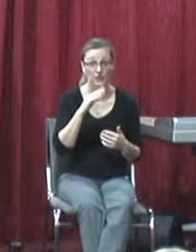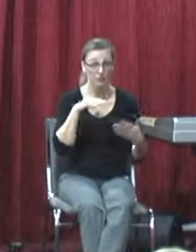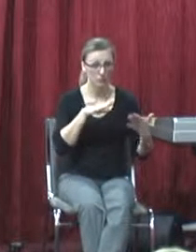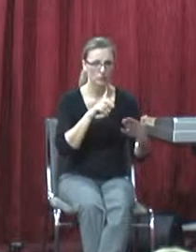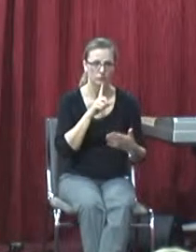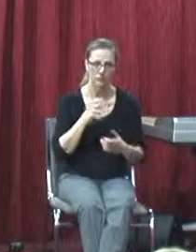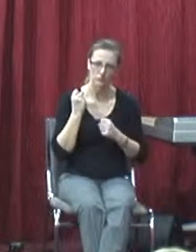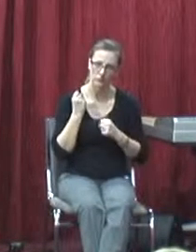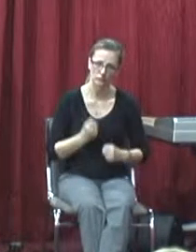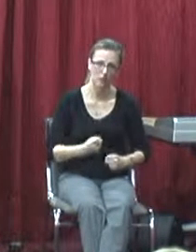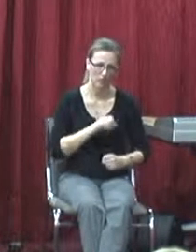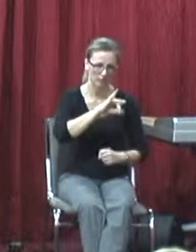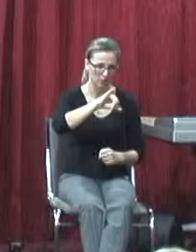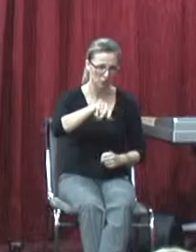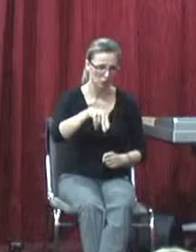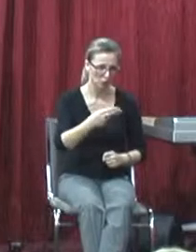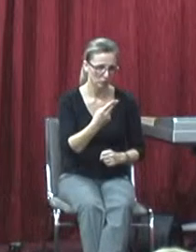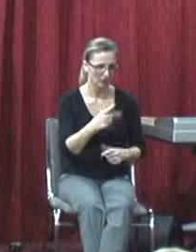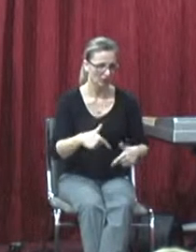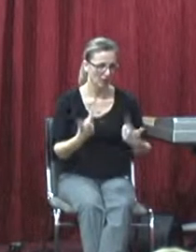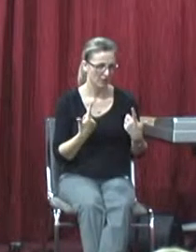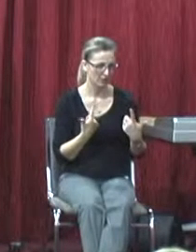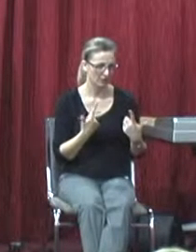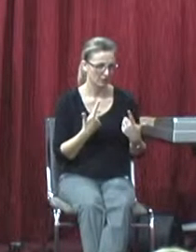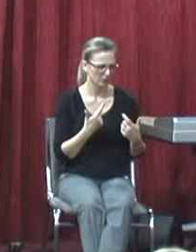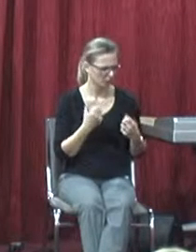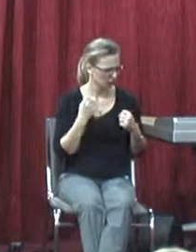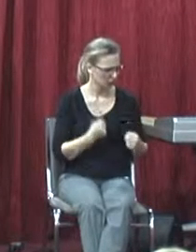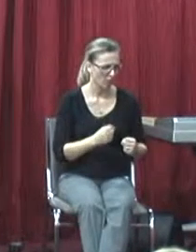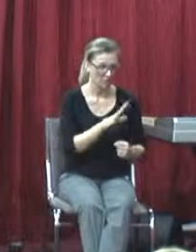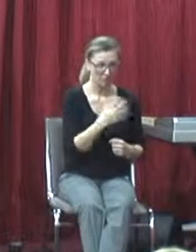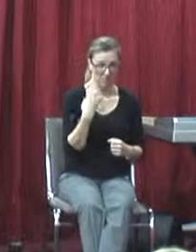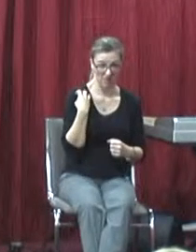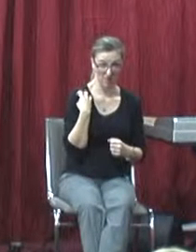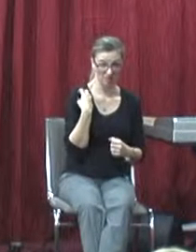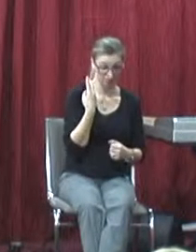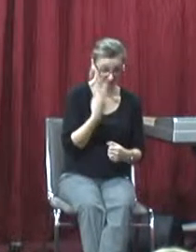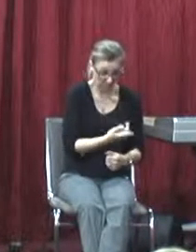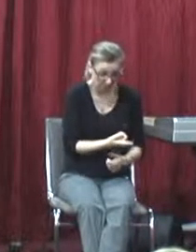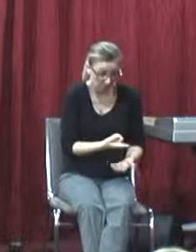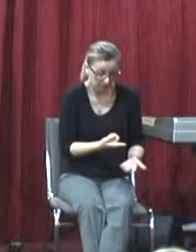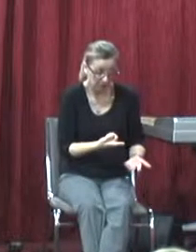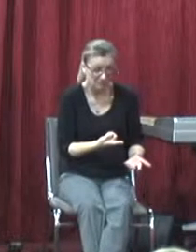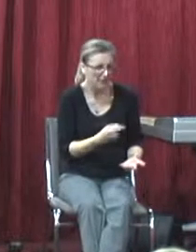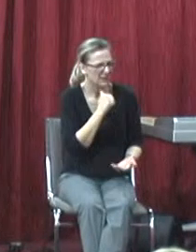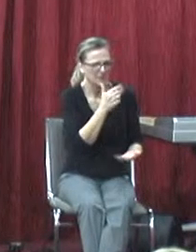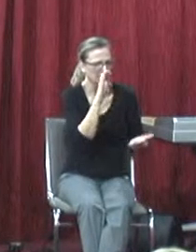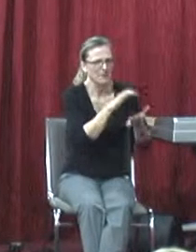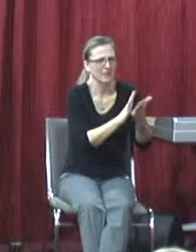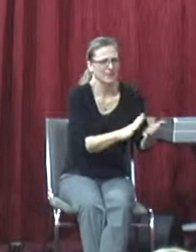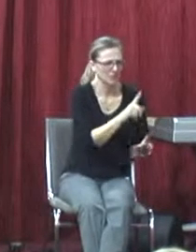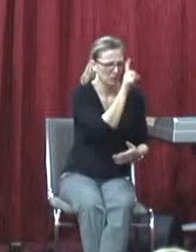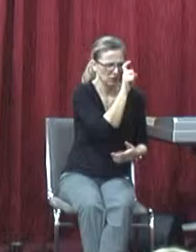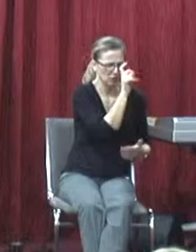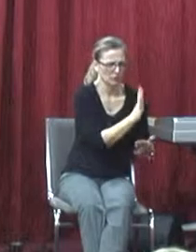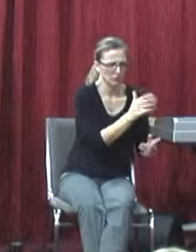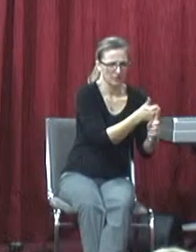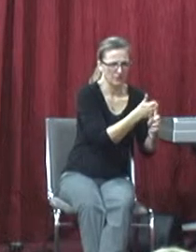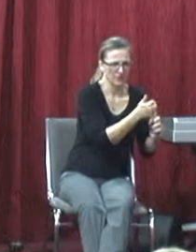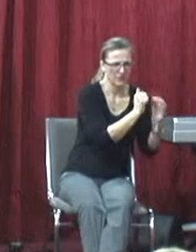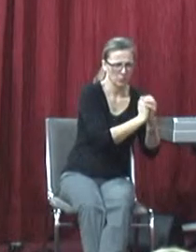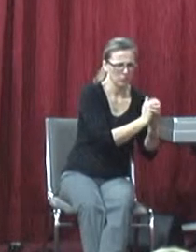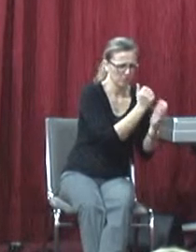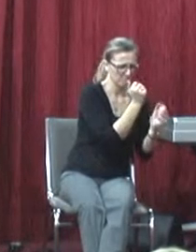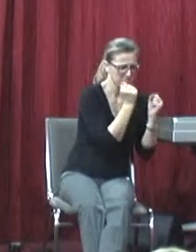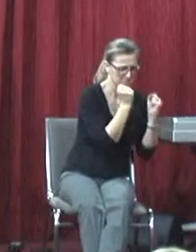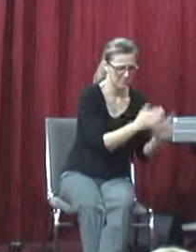his master could see it. And his master was not necessarily a believer. He was an Egyptian. They worshiped all kinds of gods. But his master